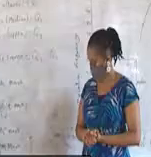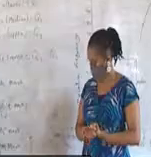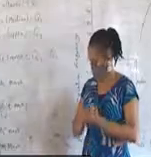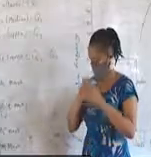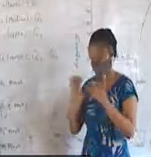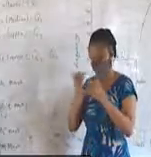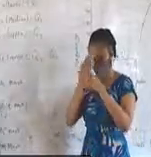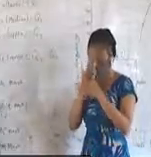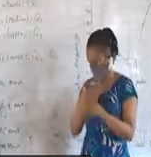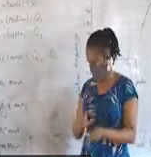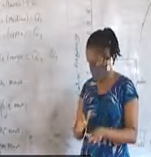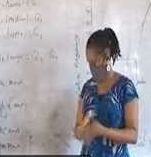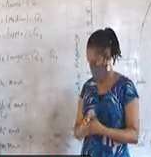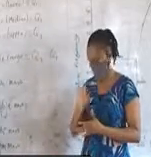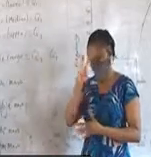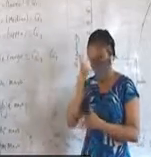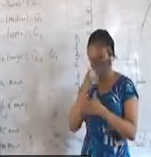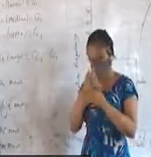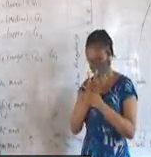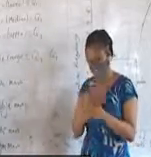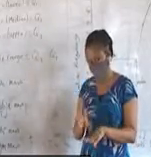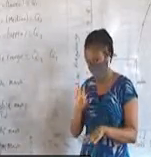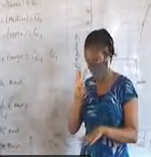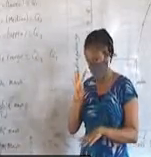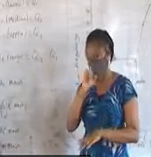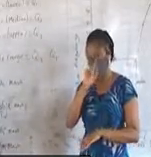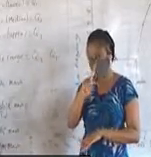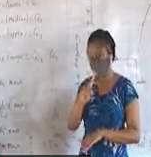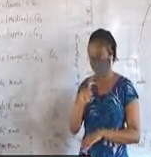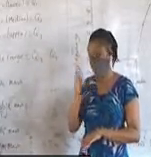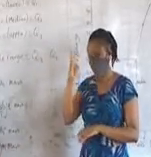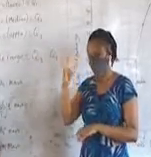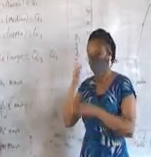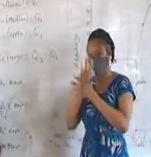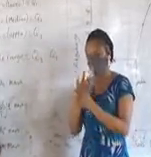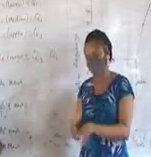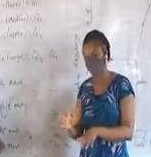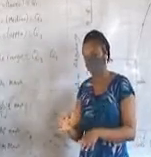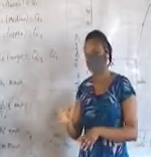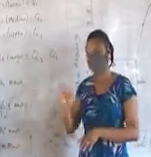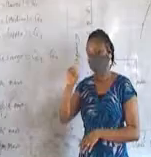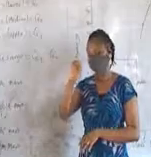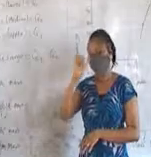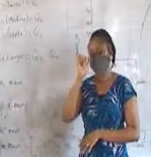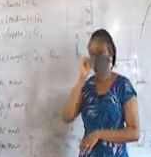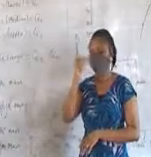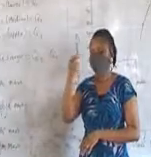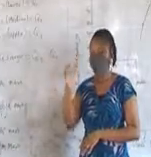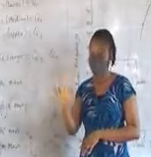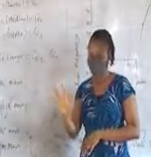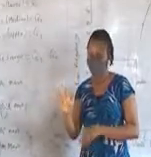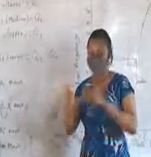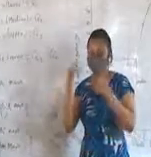So when you do that, 4 here will give you 1, 4 into 100 will give you 25.